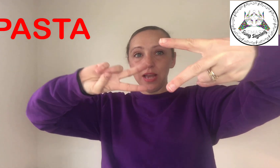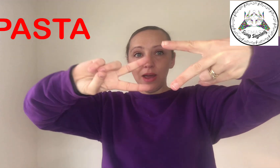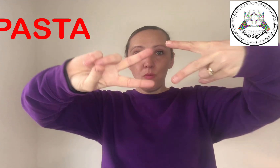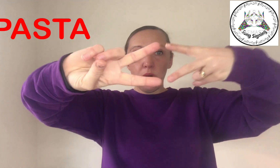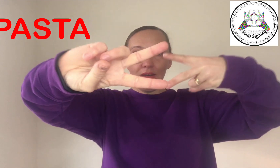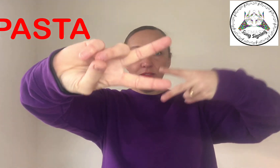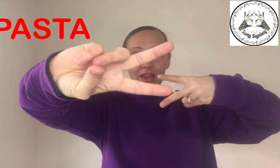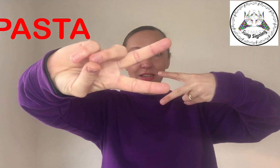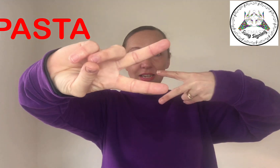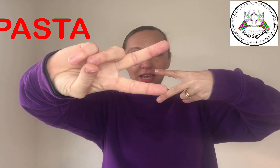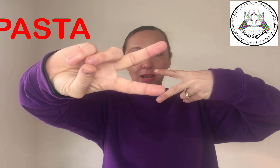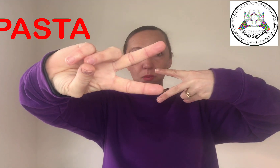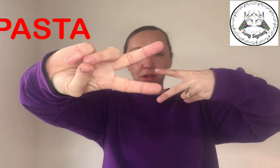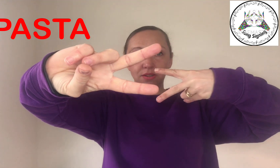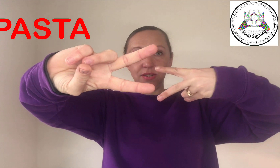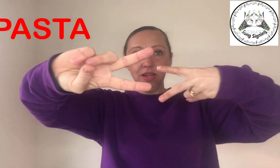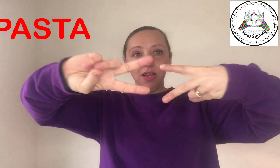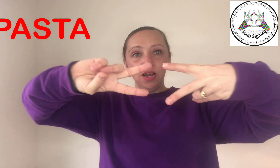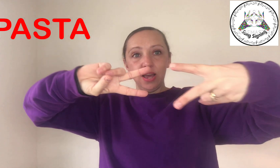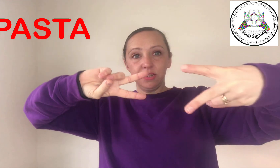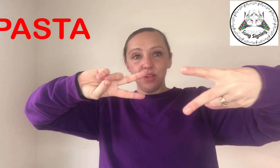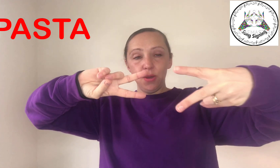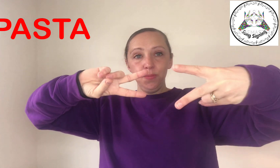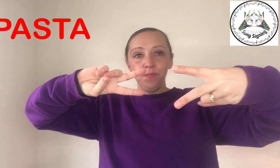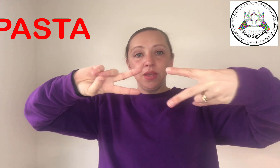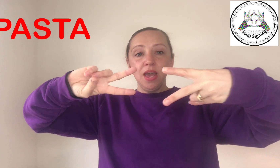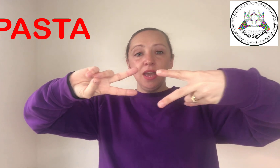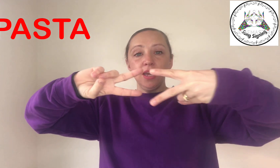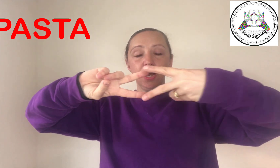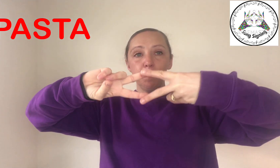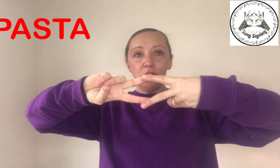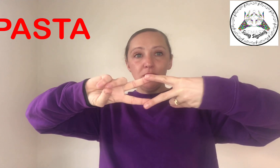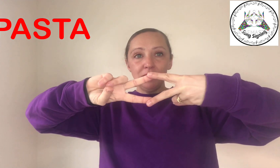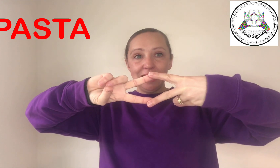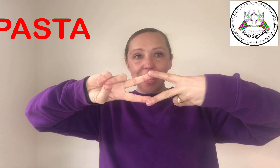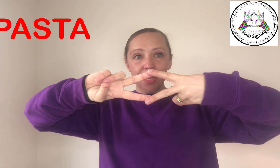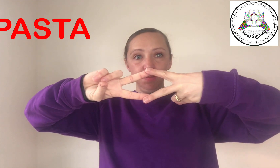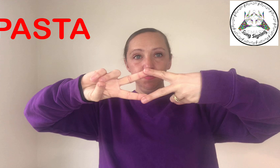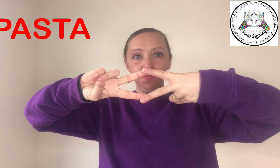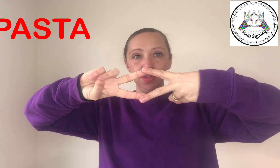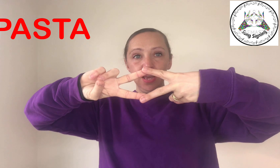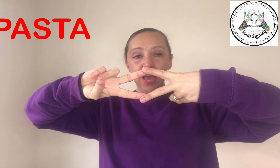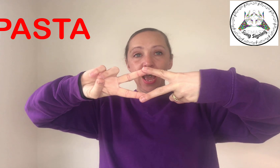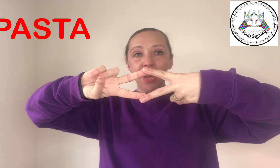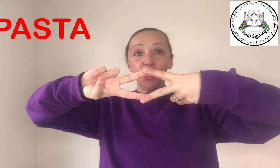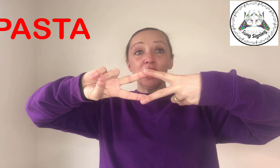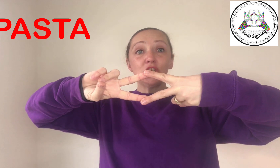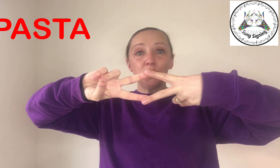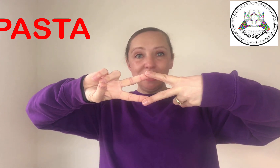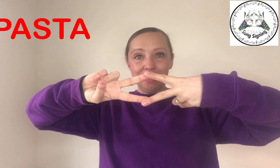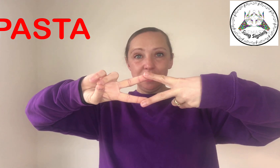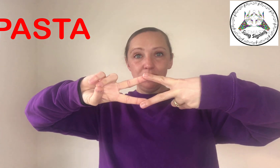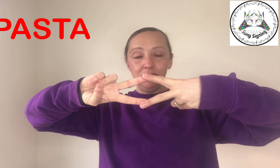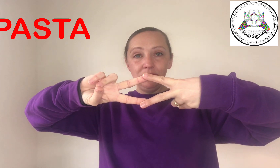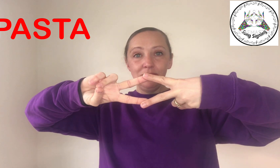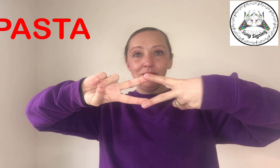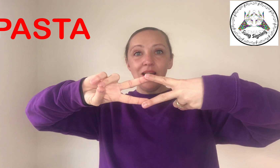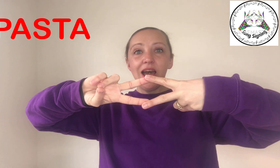and one facing inwards. Like so, you're gonna put them together and you're gonna twist them